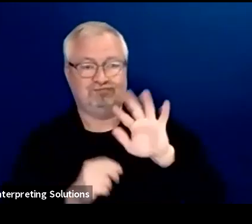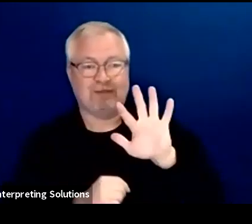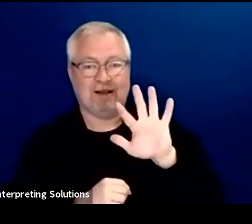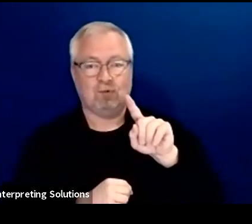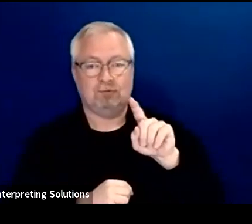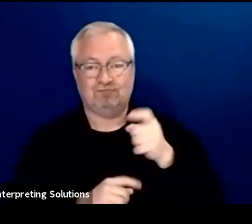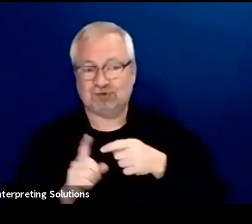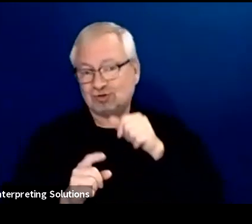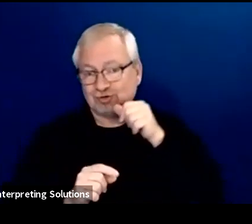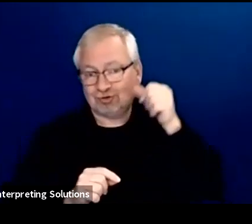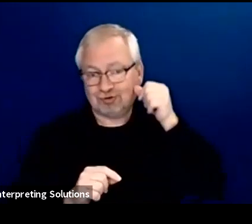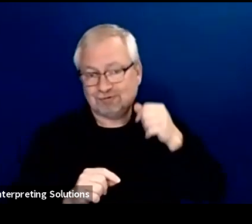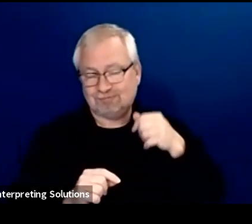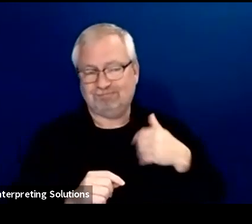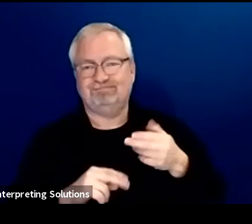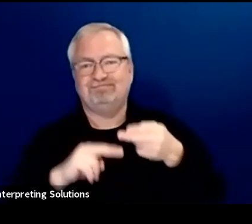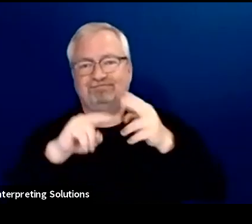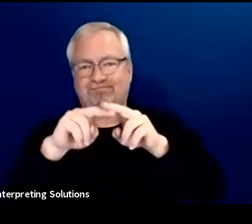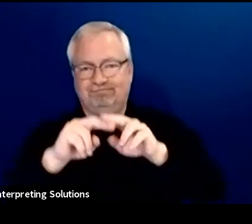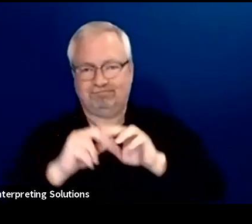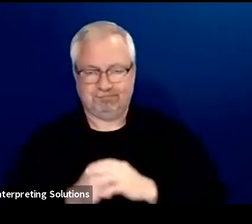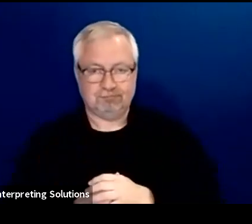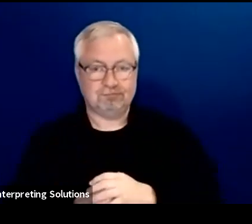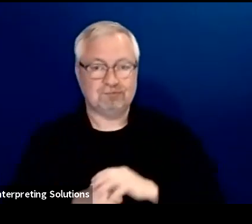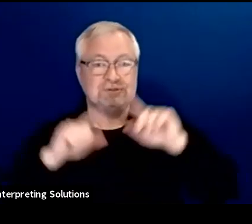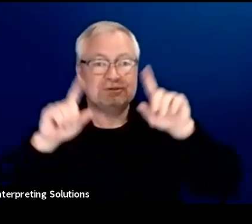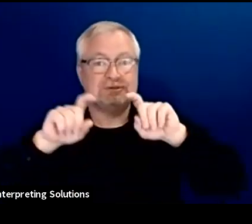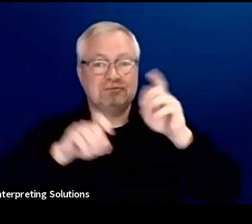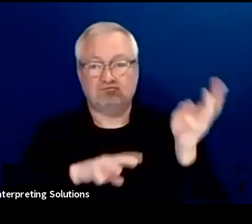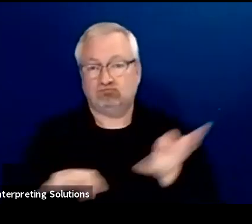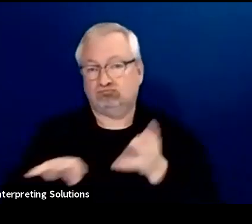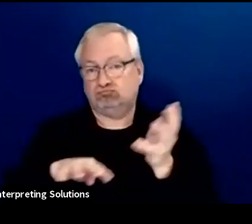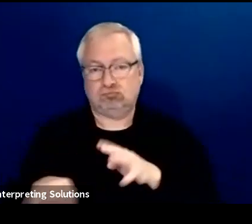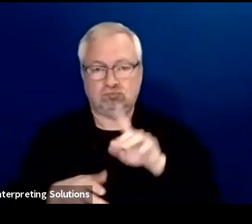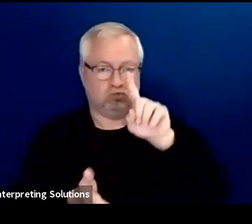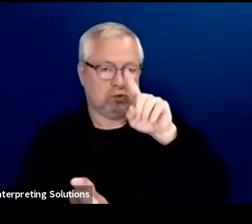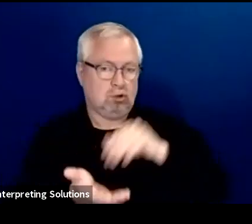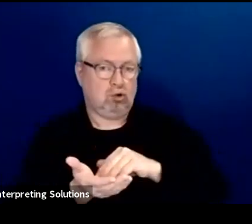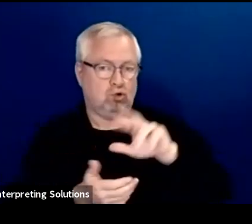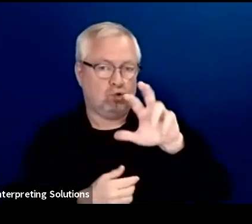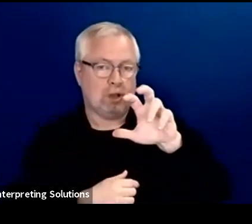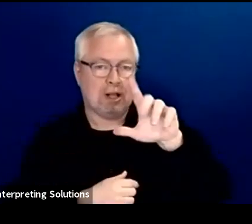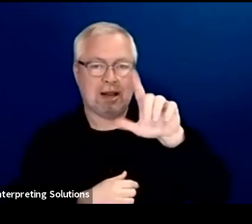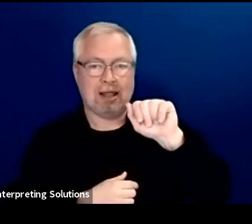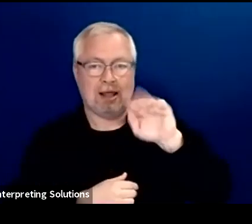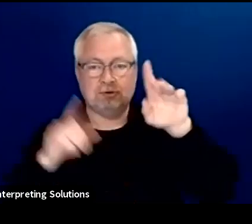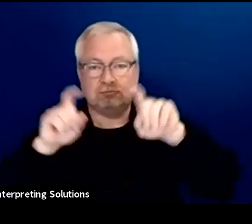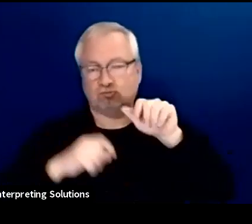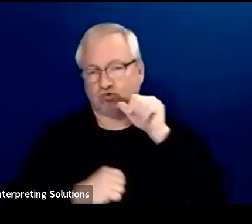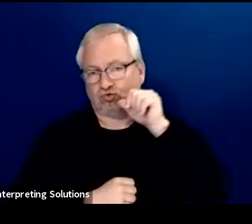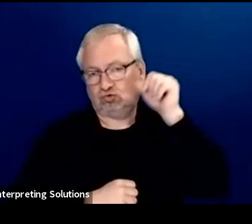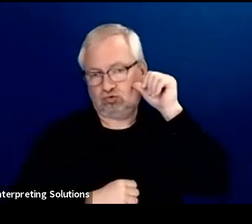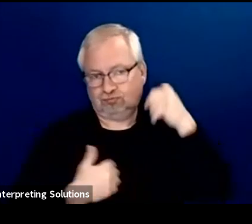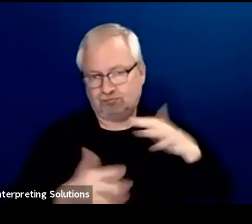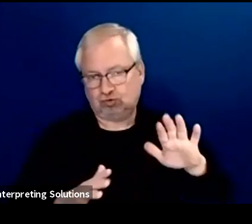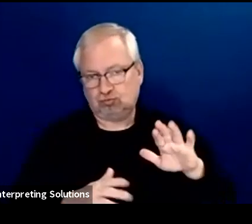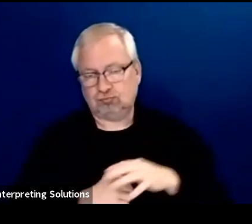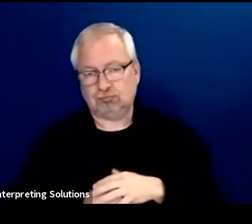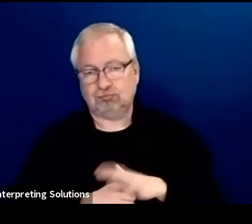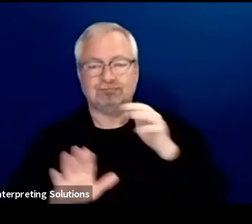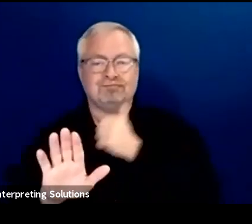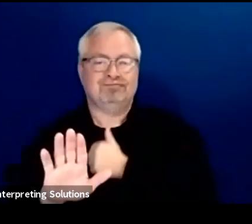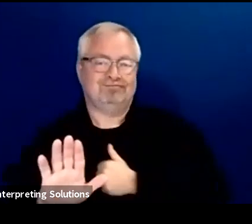about 1,300 laboratory tests done yesterday. I'm sorry to say that we have confirmed one more